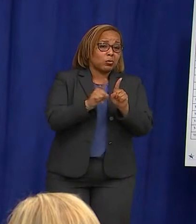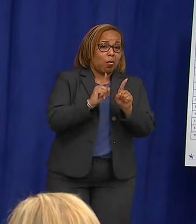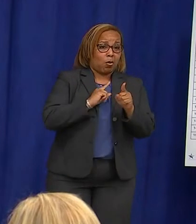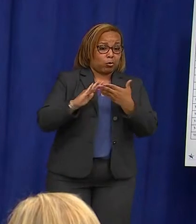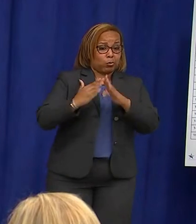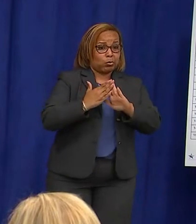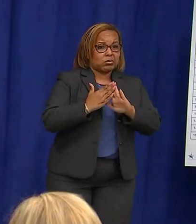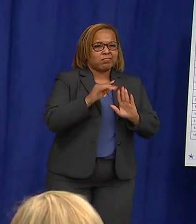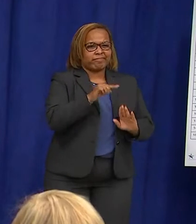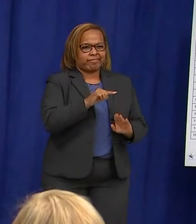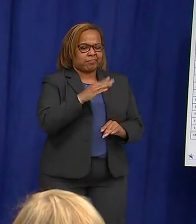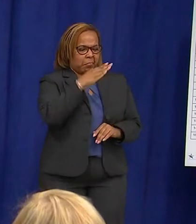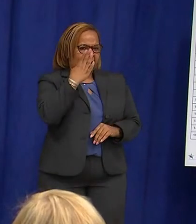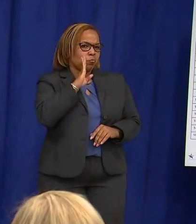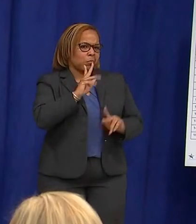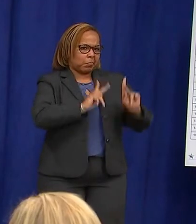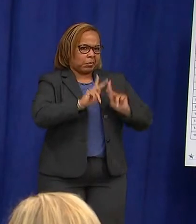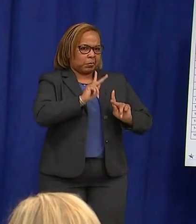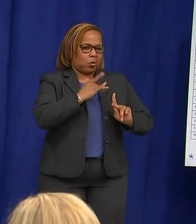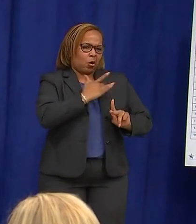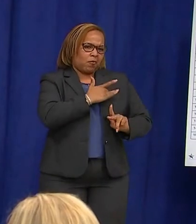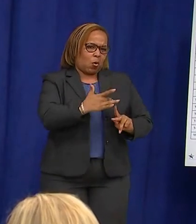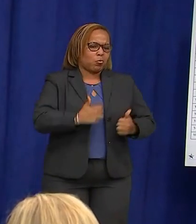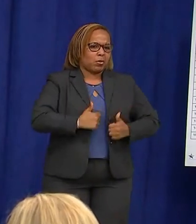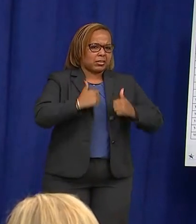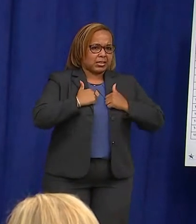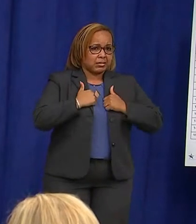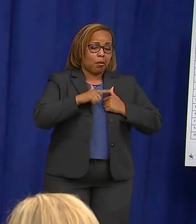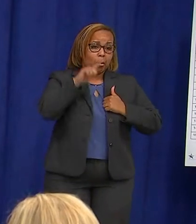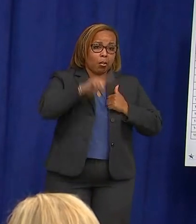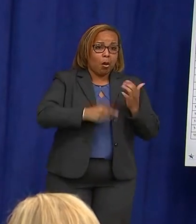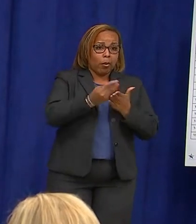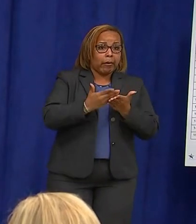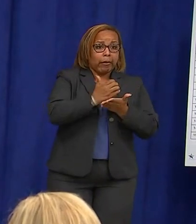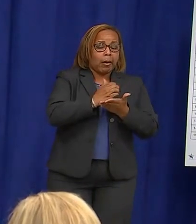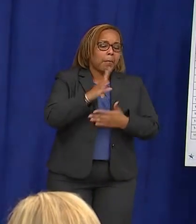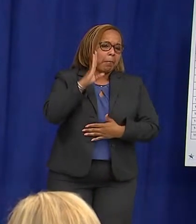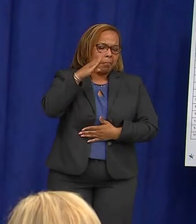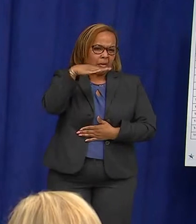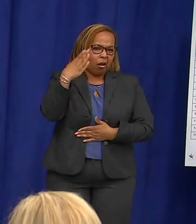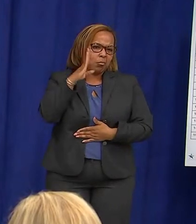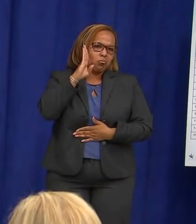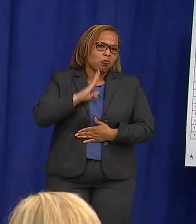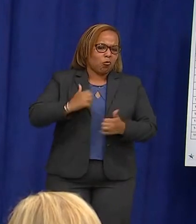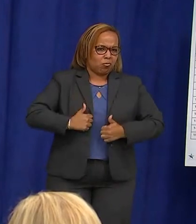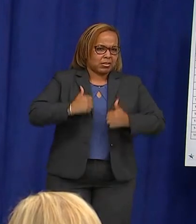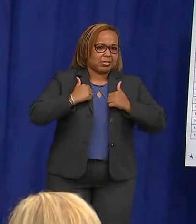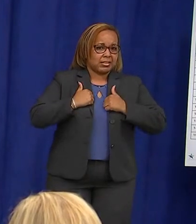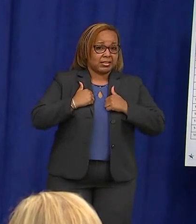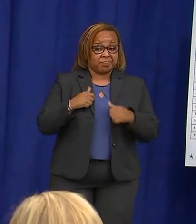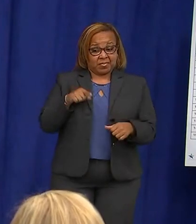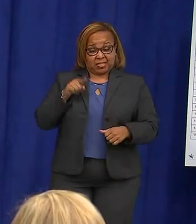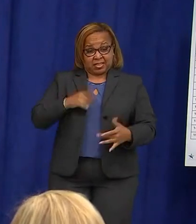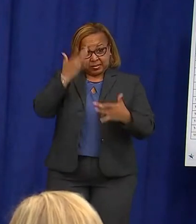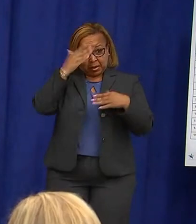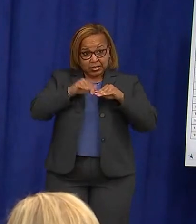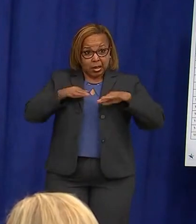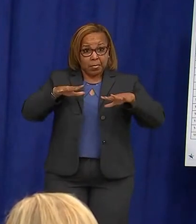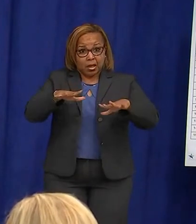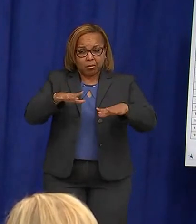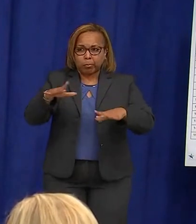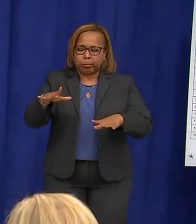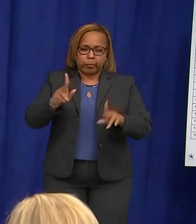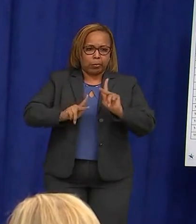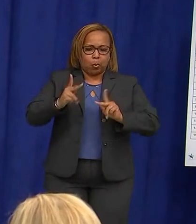our communities of color and our vulnerable residents, low-income, Black and brown residents. This pandemic has left